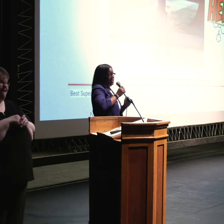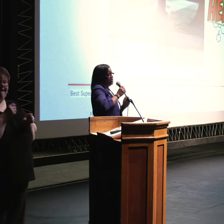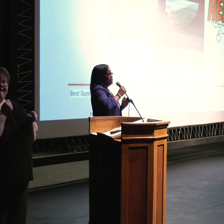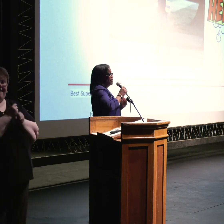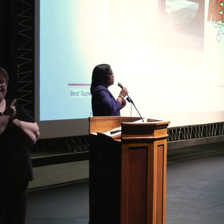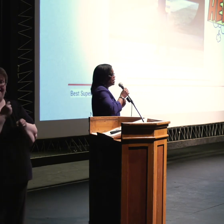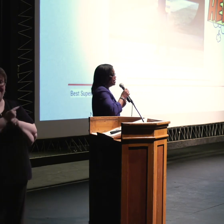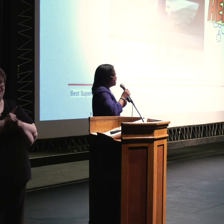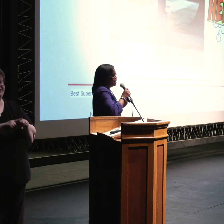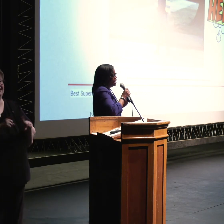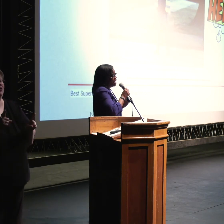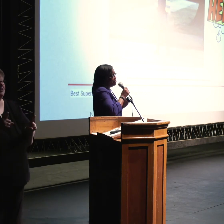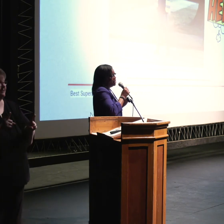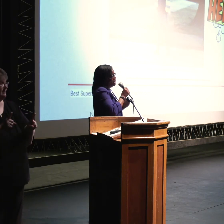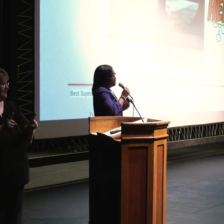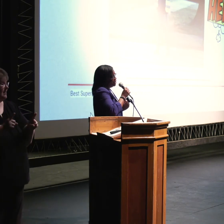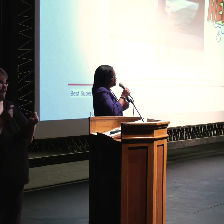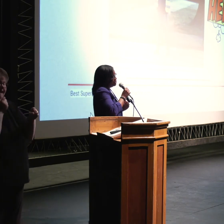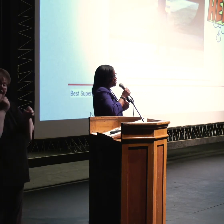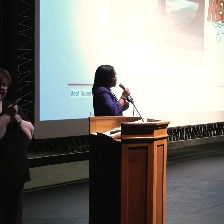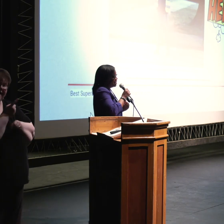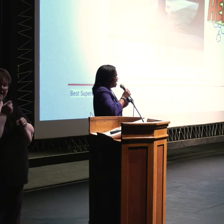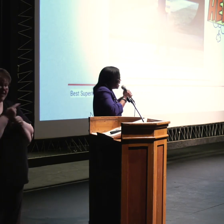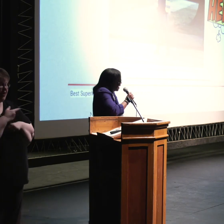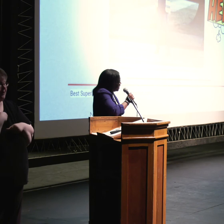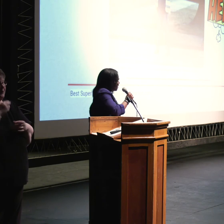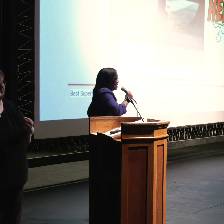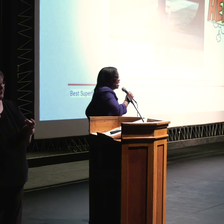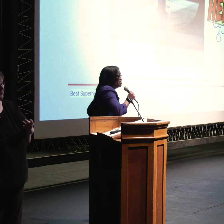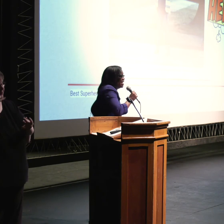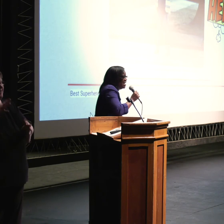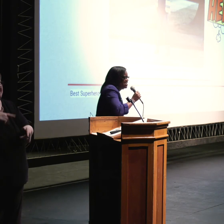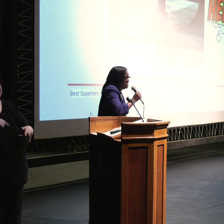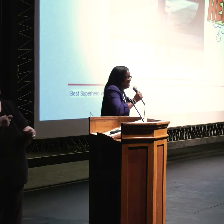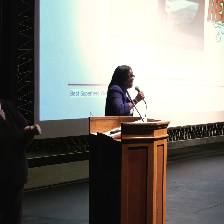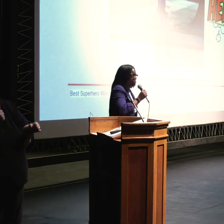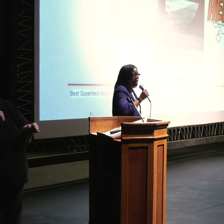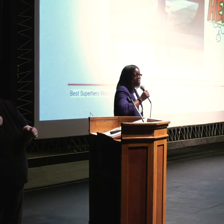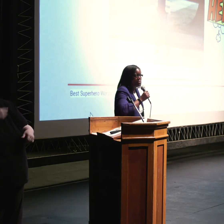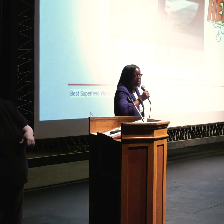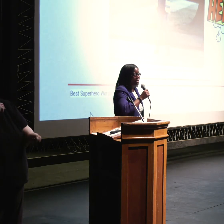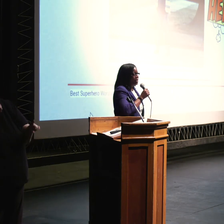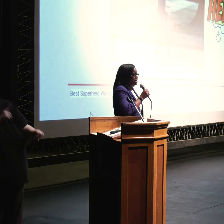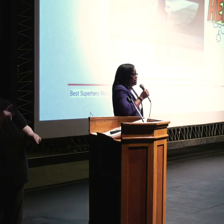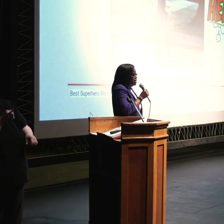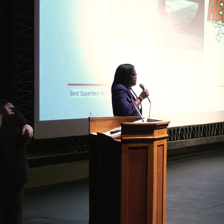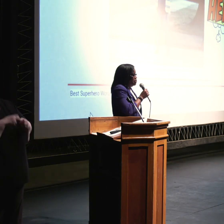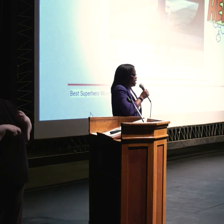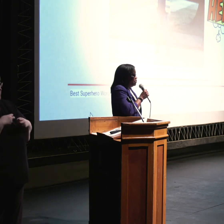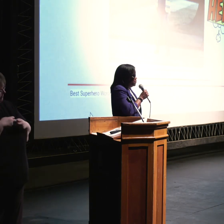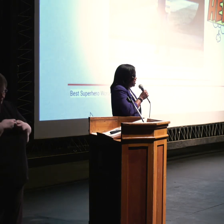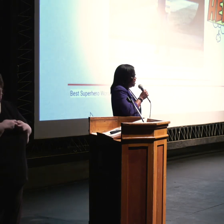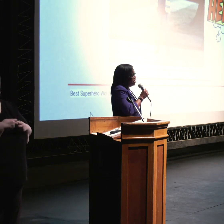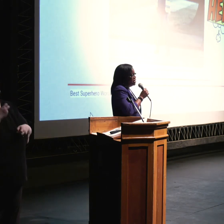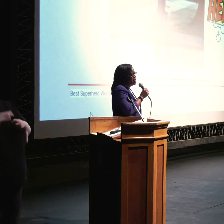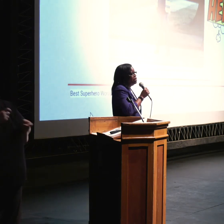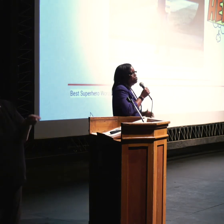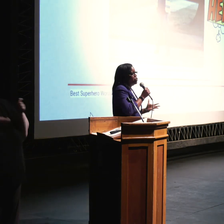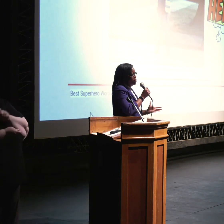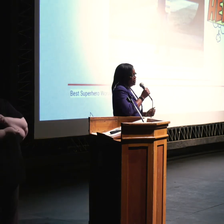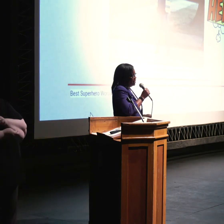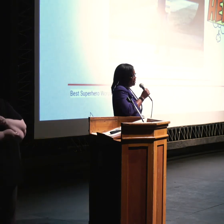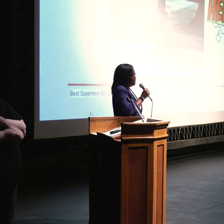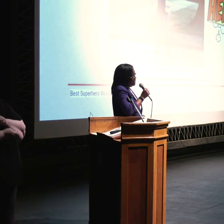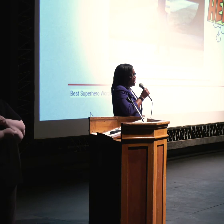year is different. Every year when I think I got it, I have the answers to that problem, the problem changes,